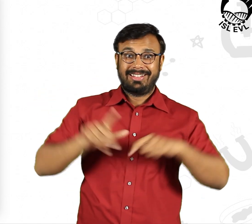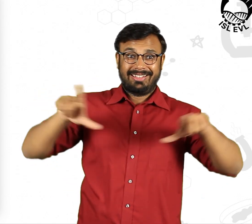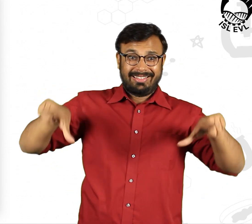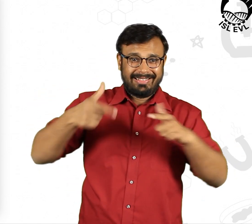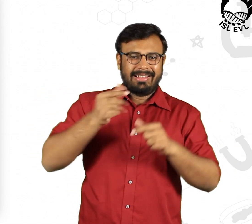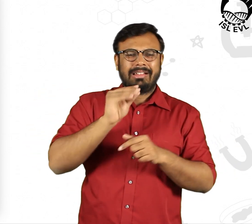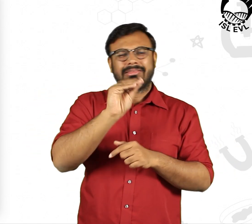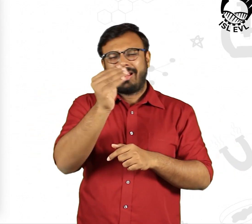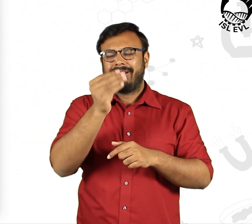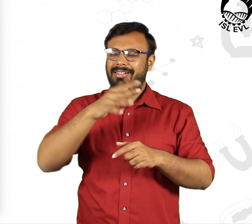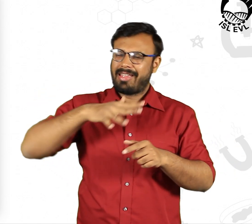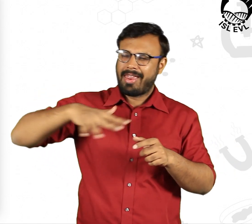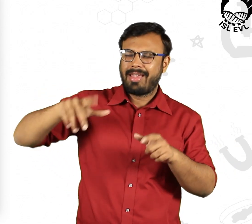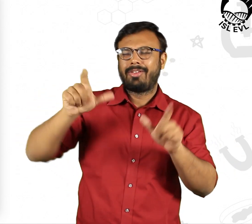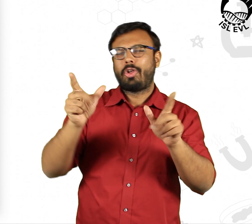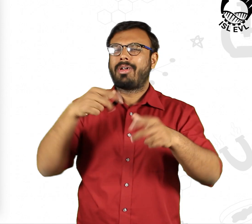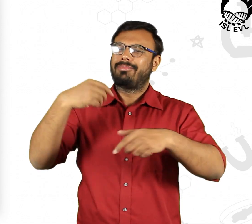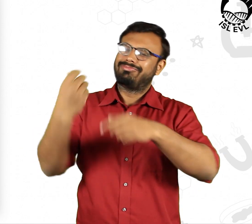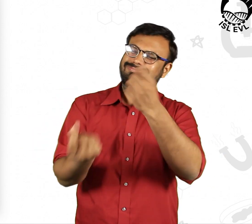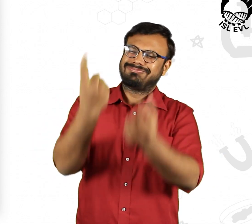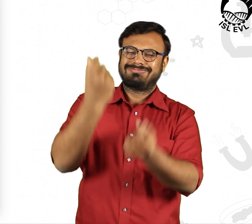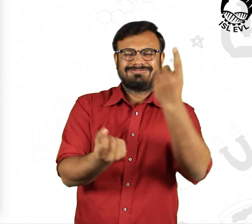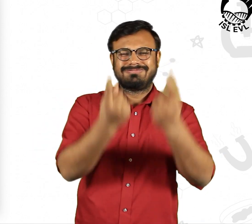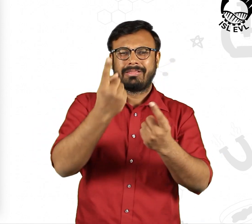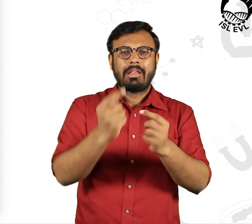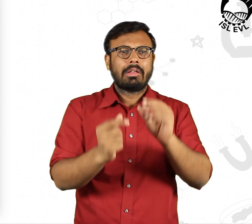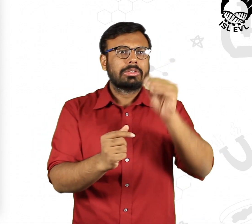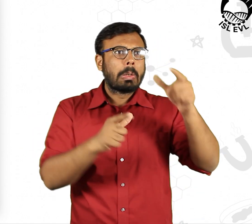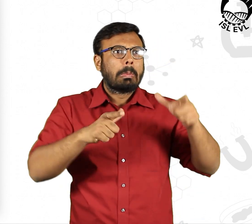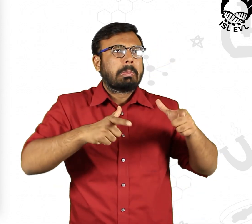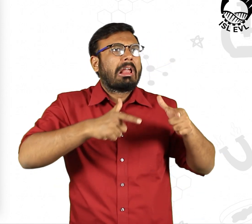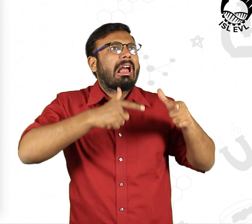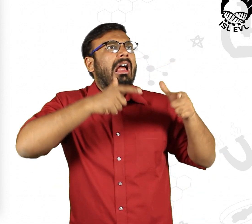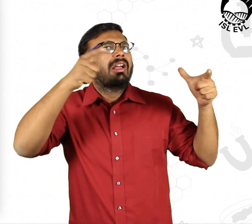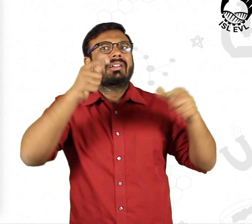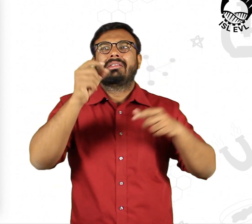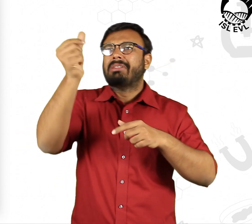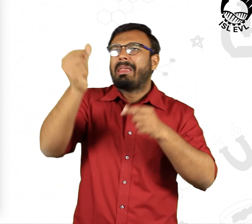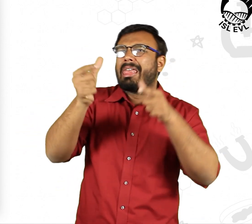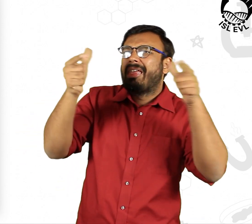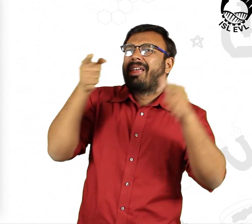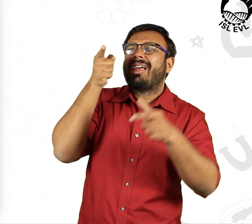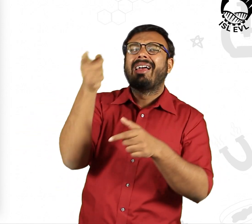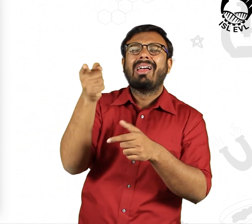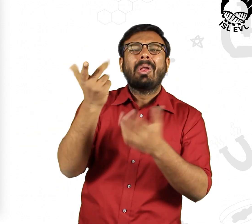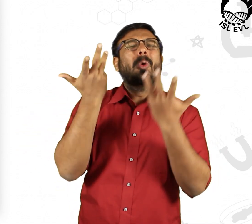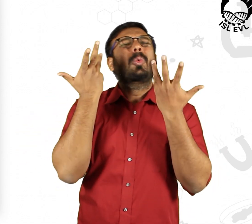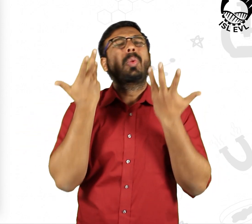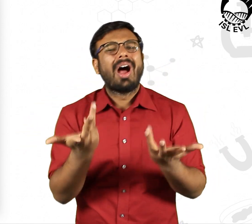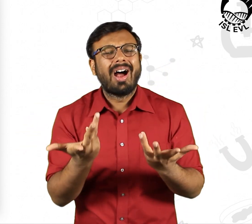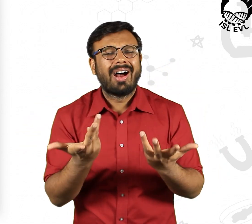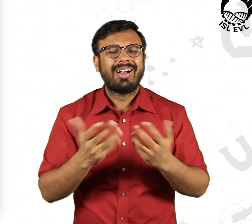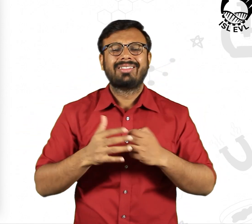Why are some species common but most species rare?